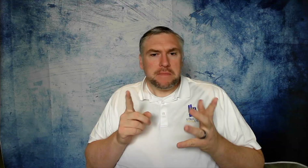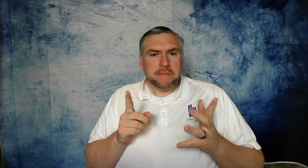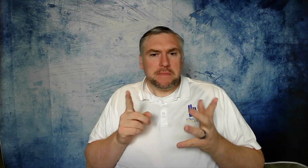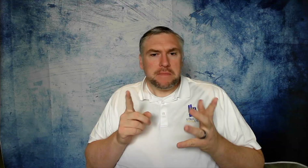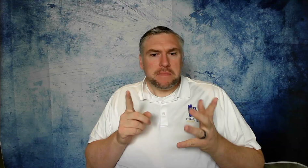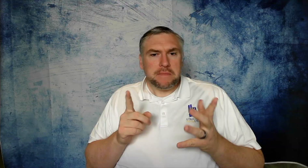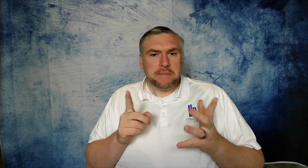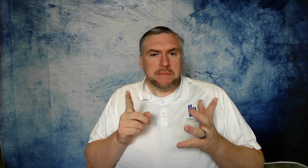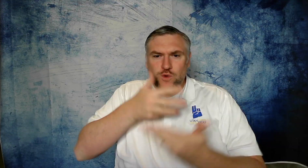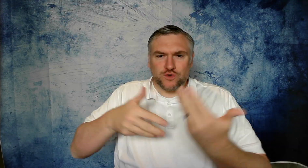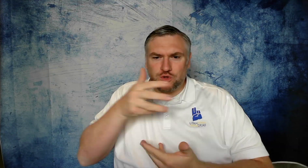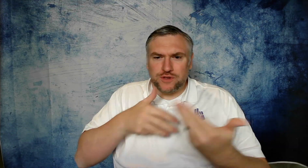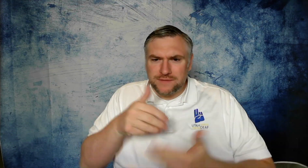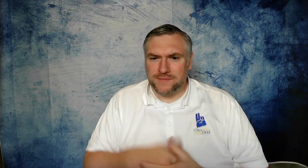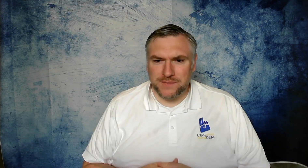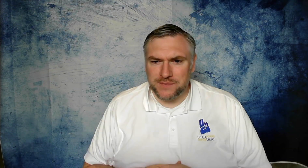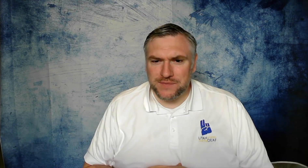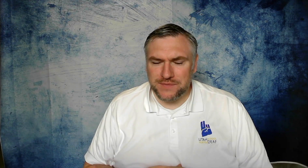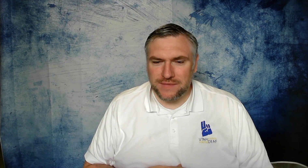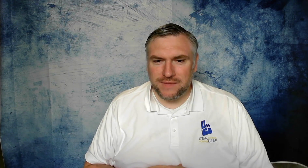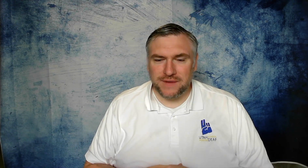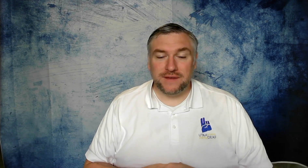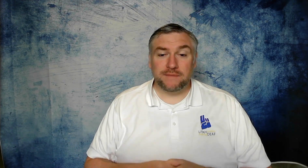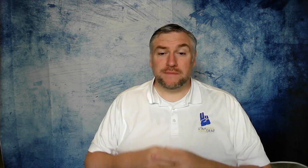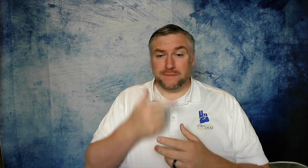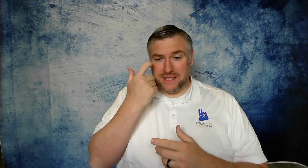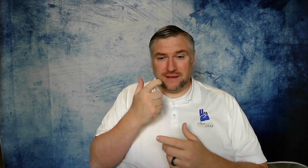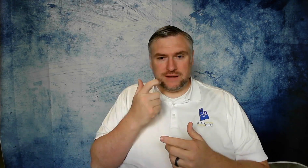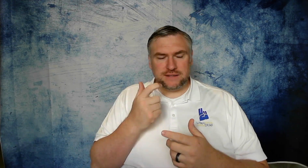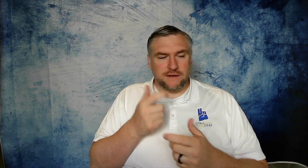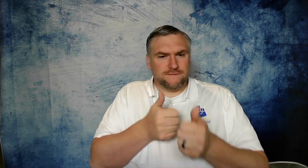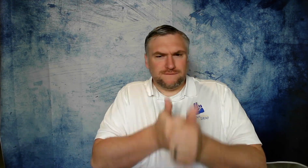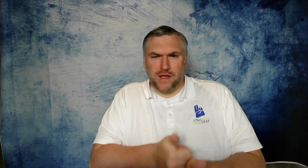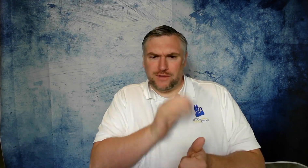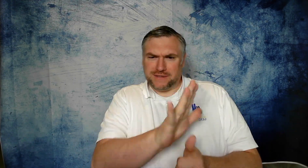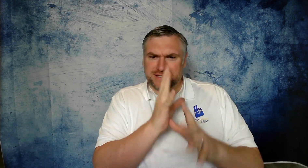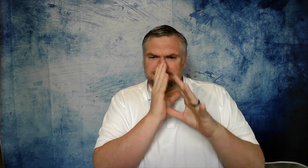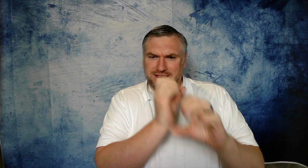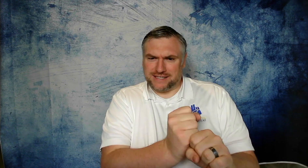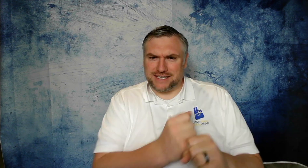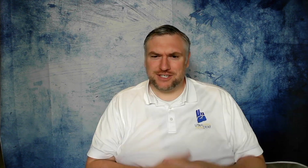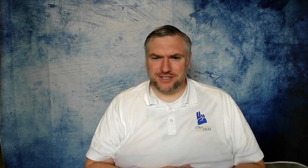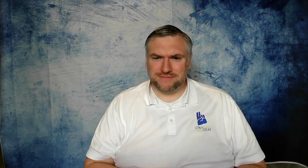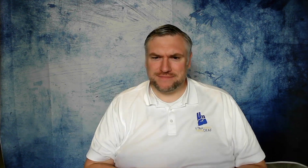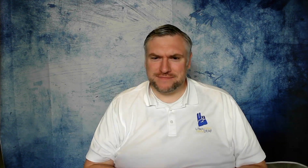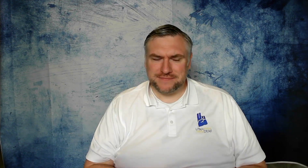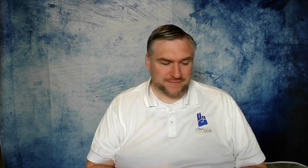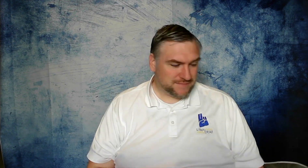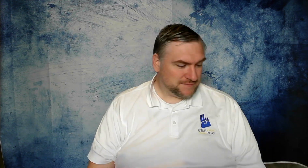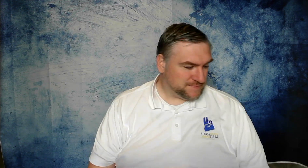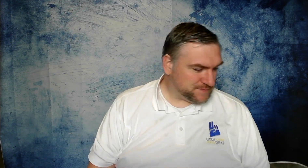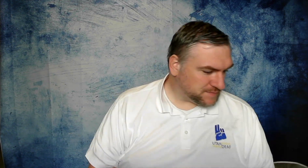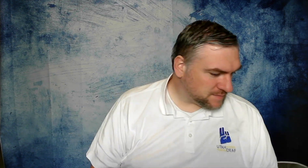forth dialogue, but it's still going to be socialness. It's still going to be connection because I'm following those